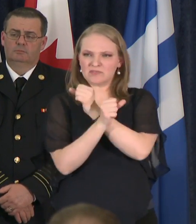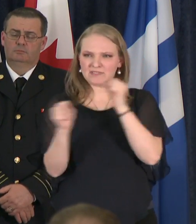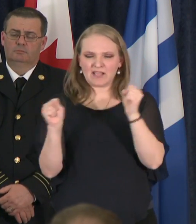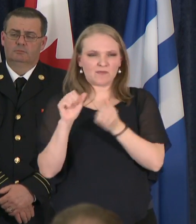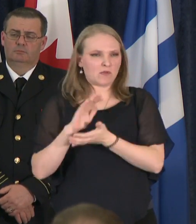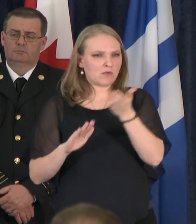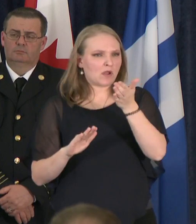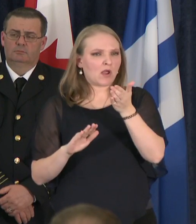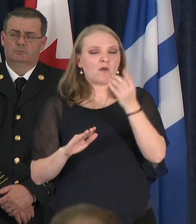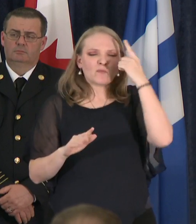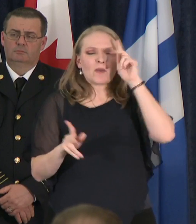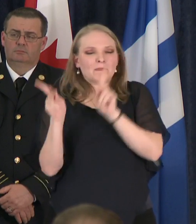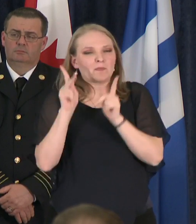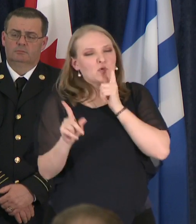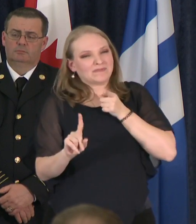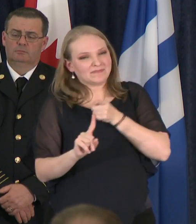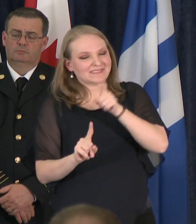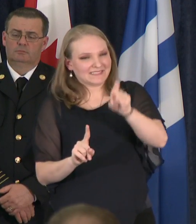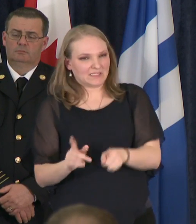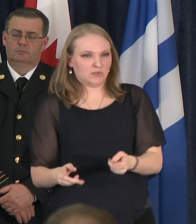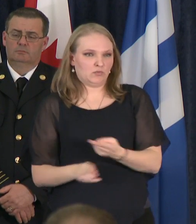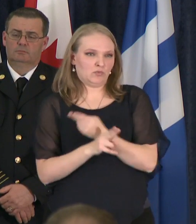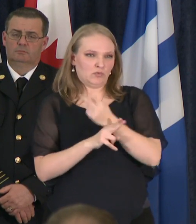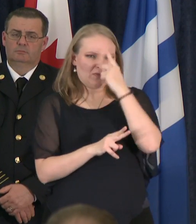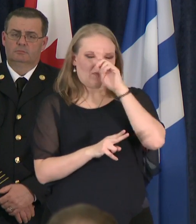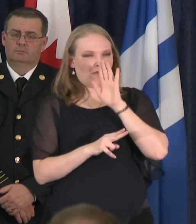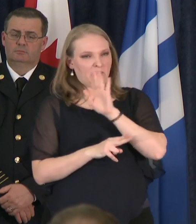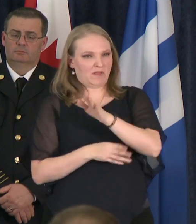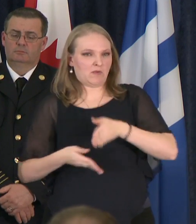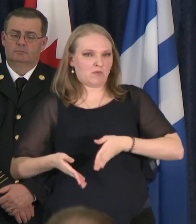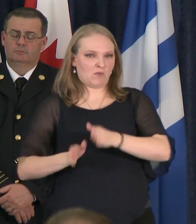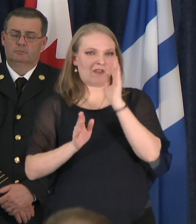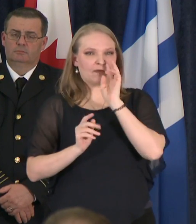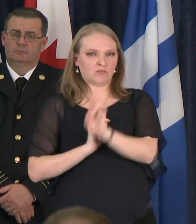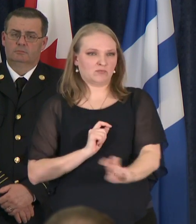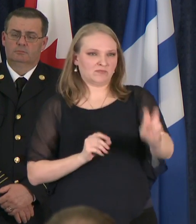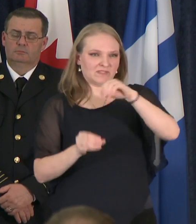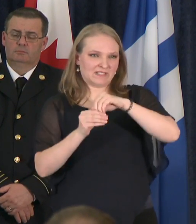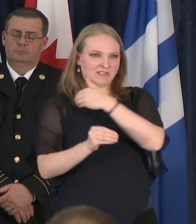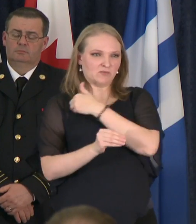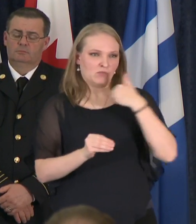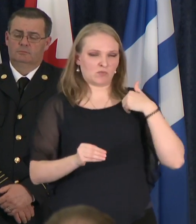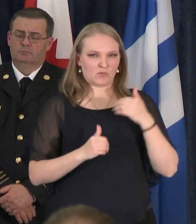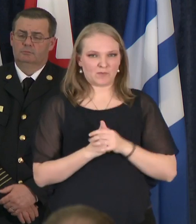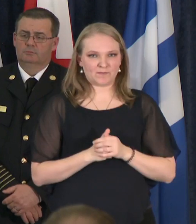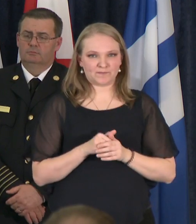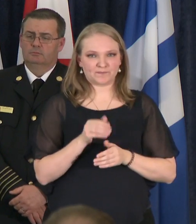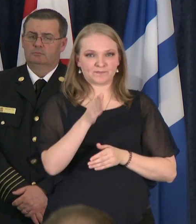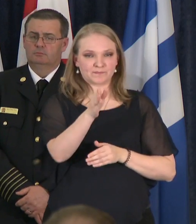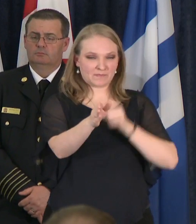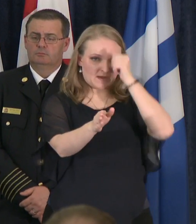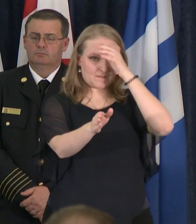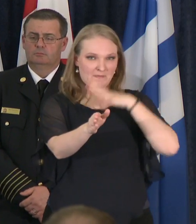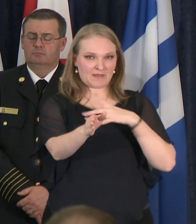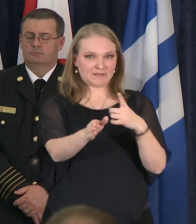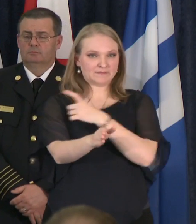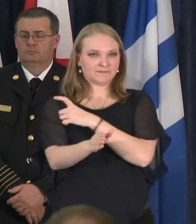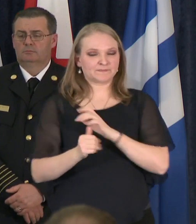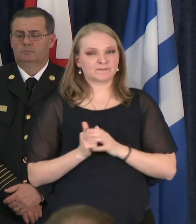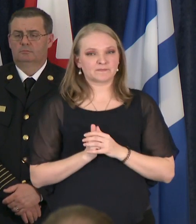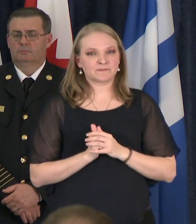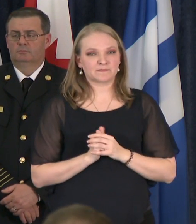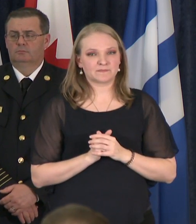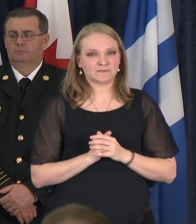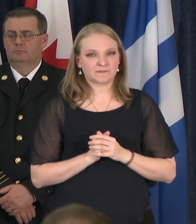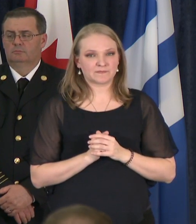who need to use that as their method of travel. You've seen a number of stores over the past few days say they would be closing their doors for the safety of their employees and